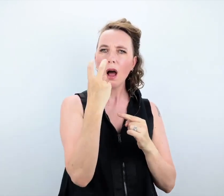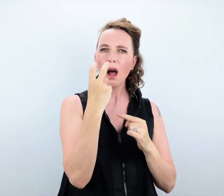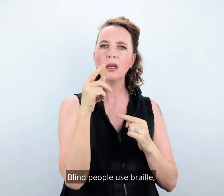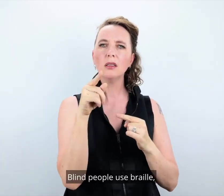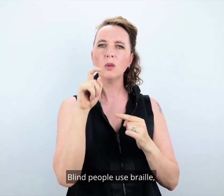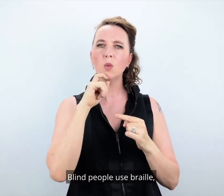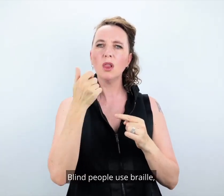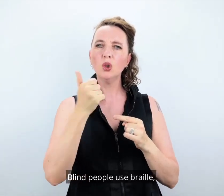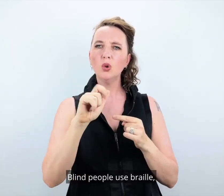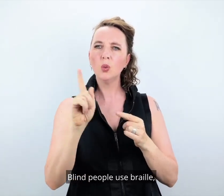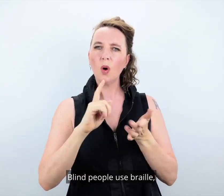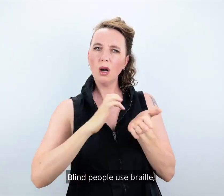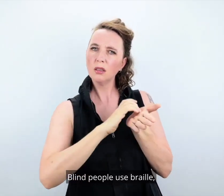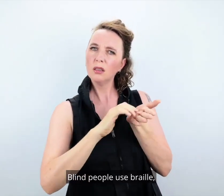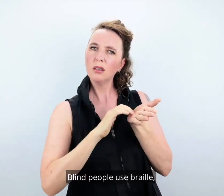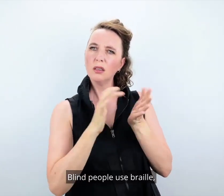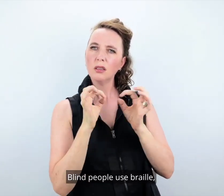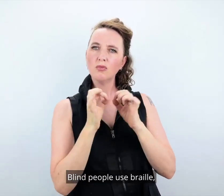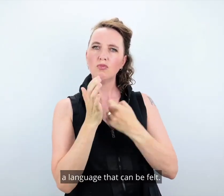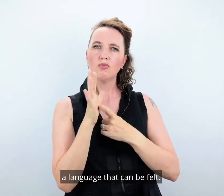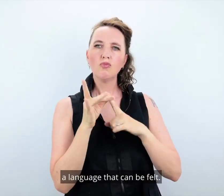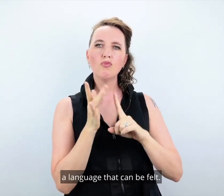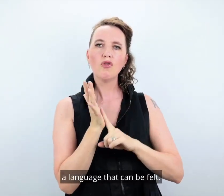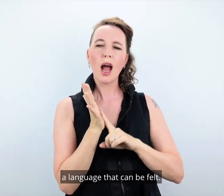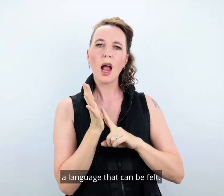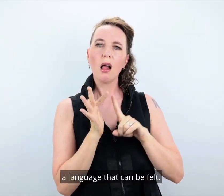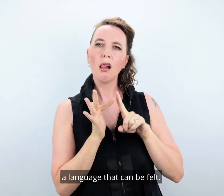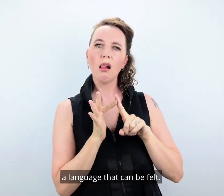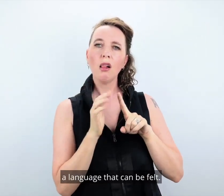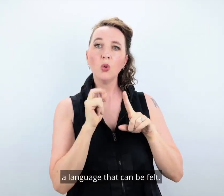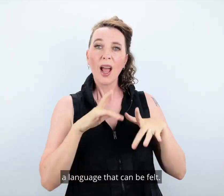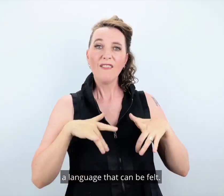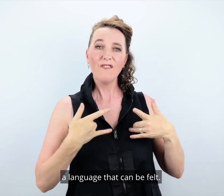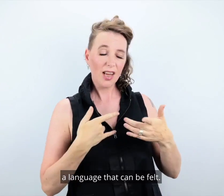Blind people use braille, a language that can be felt.